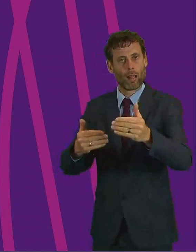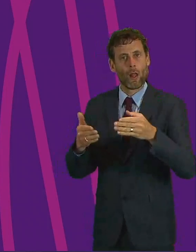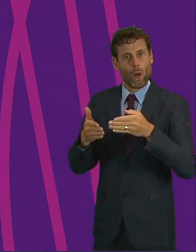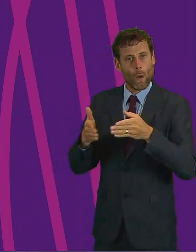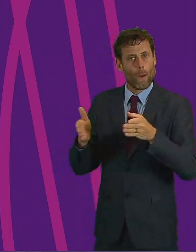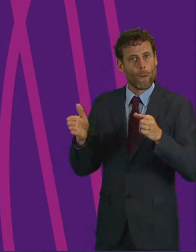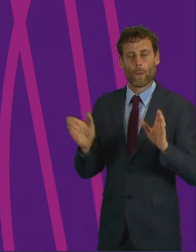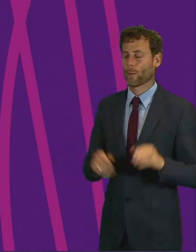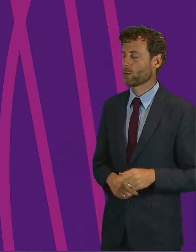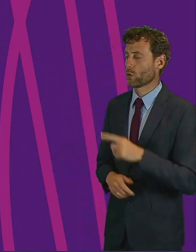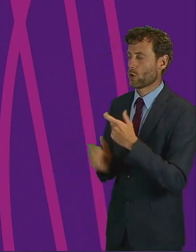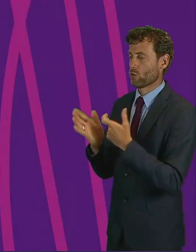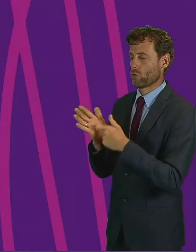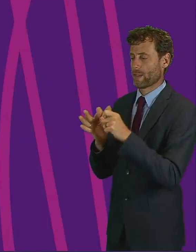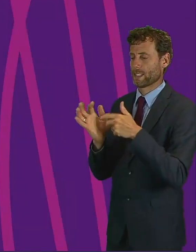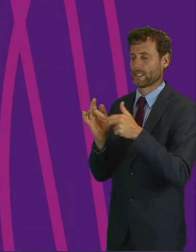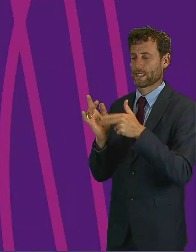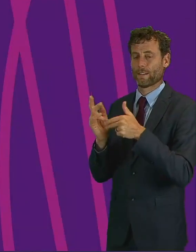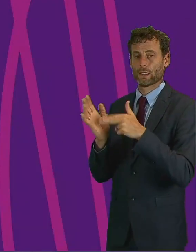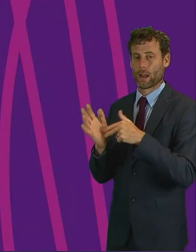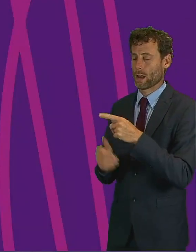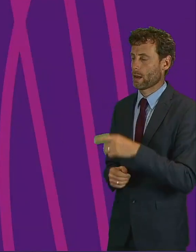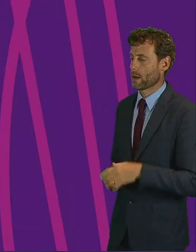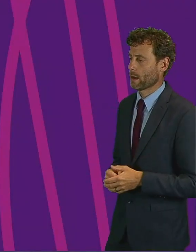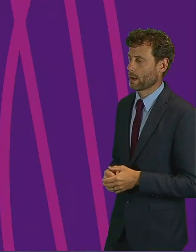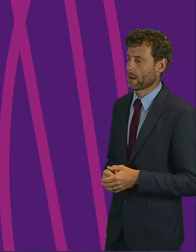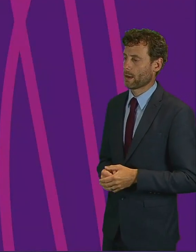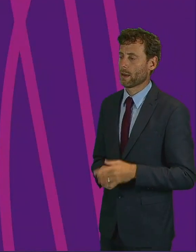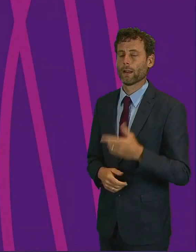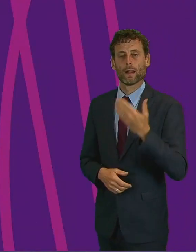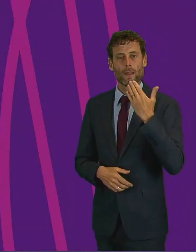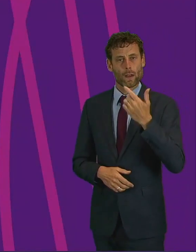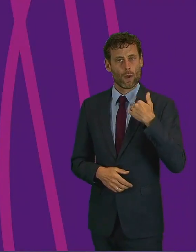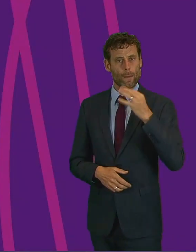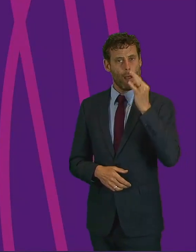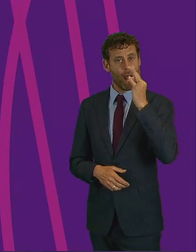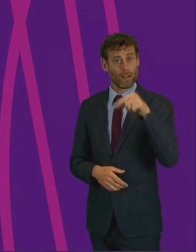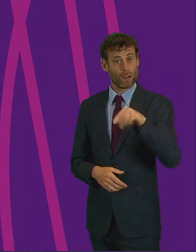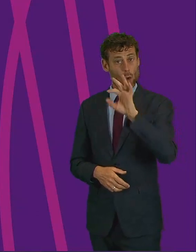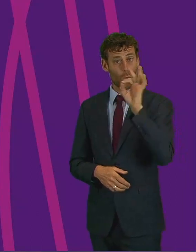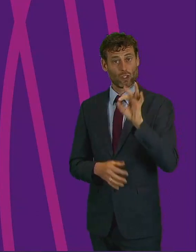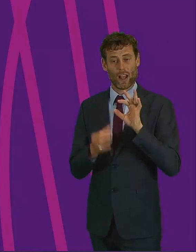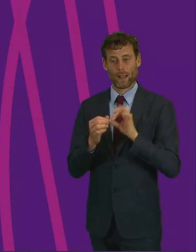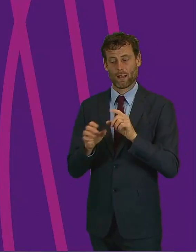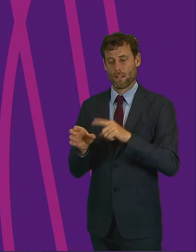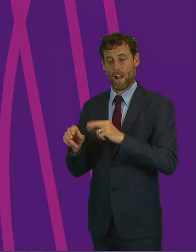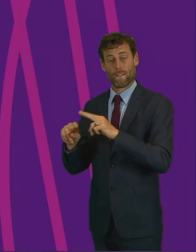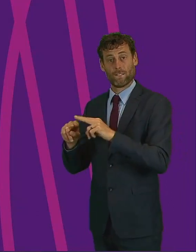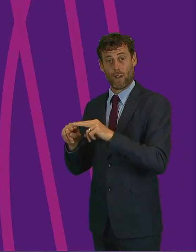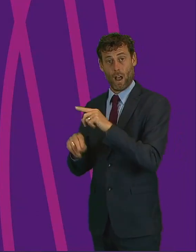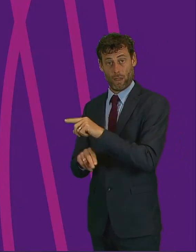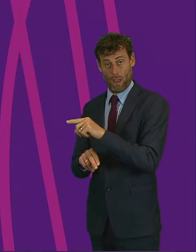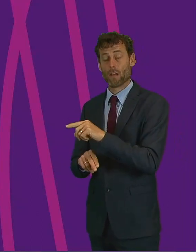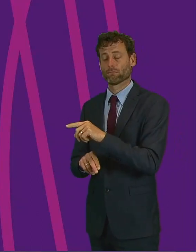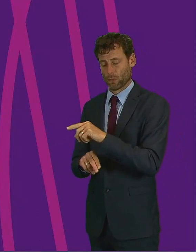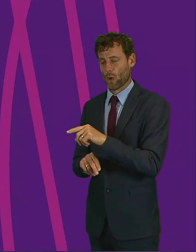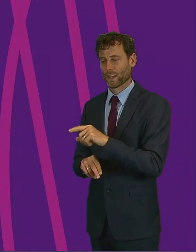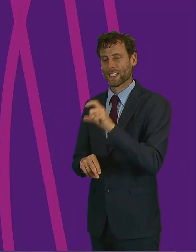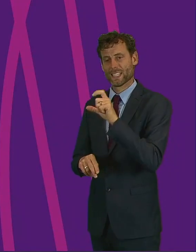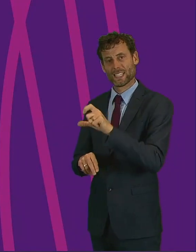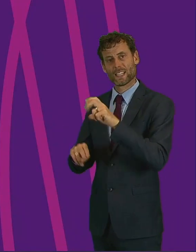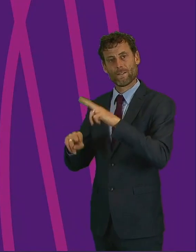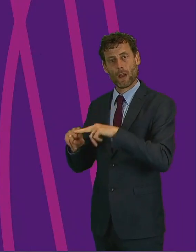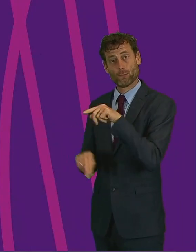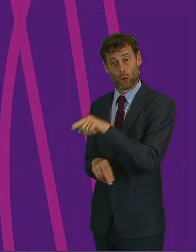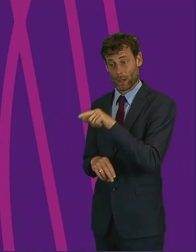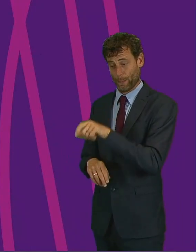Neil Bibby. Thank you, Presiding Officer. I'm asking this question on behalf of a young father with cystic fibrosis who spent nearly 12 weeks shielding.